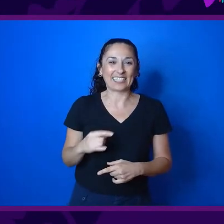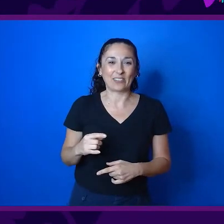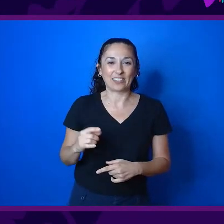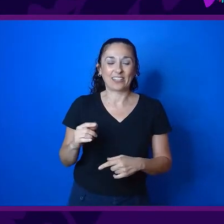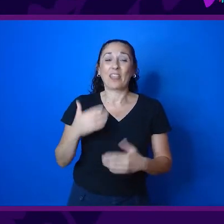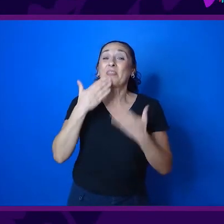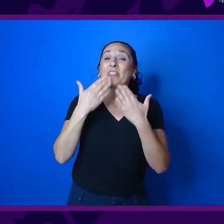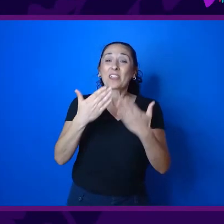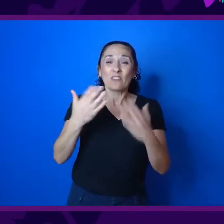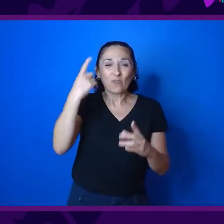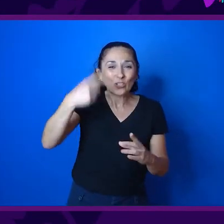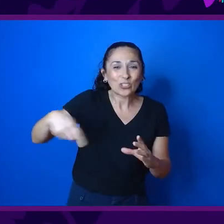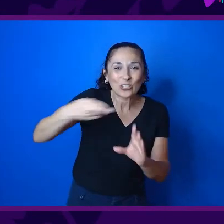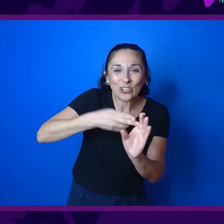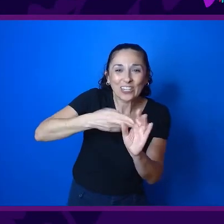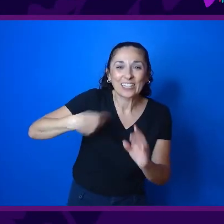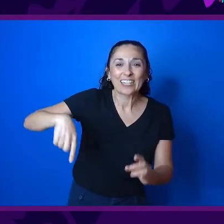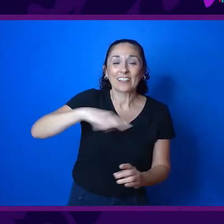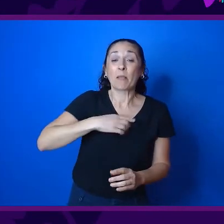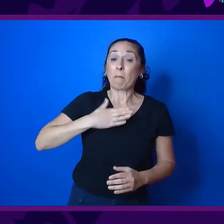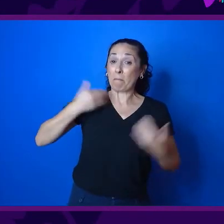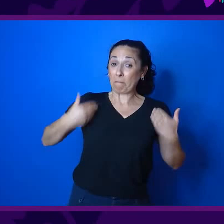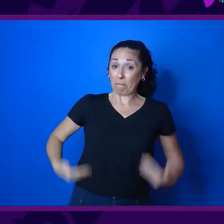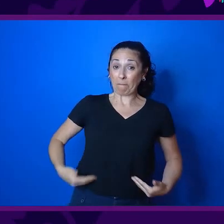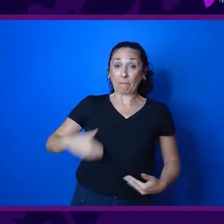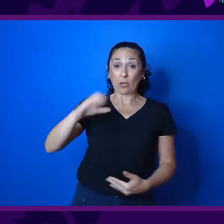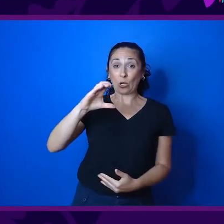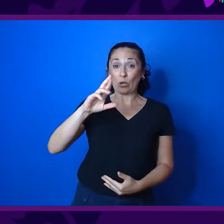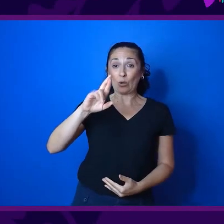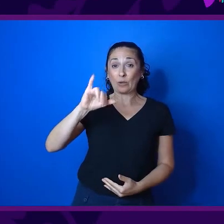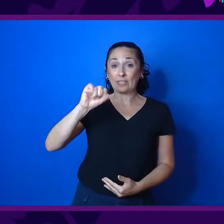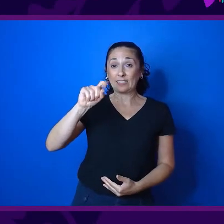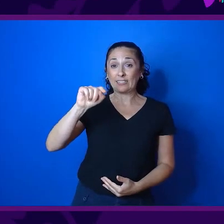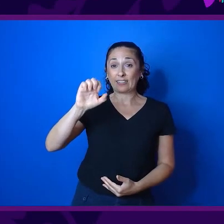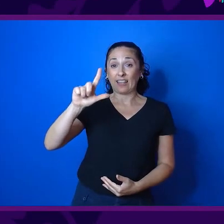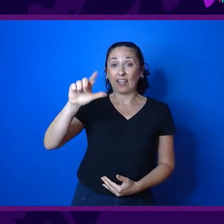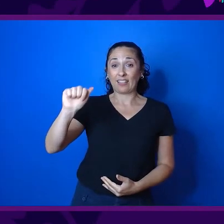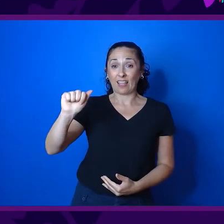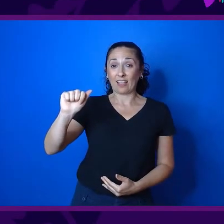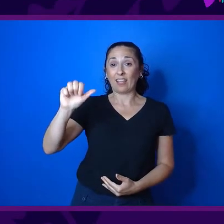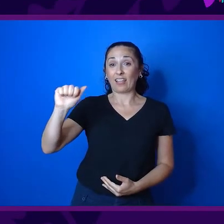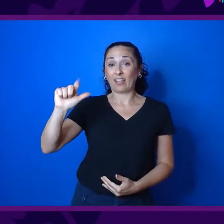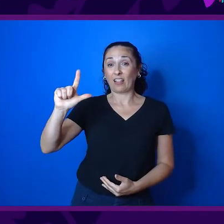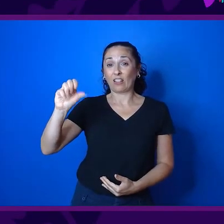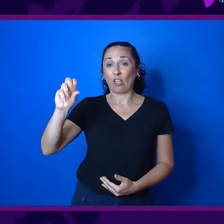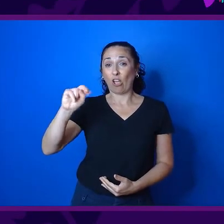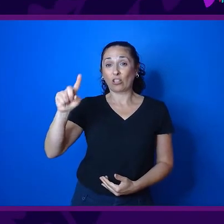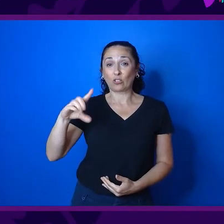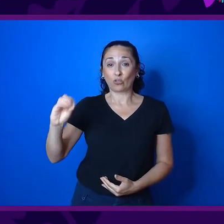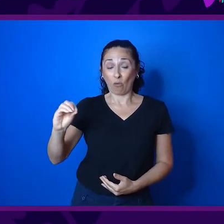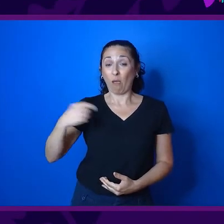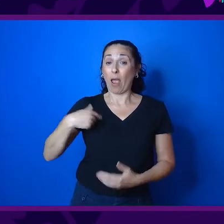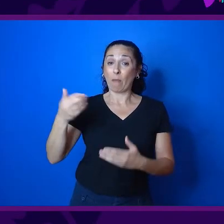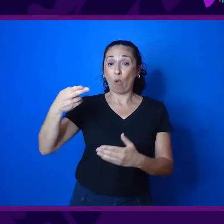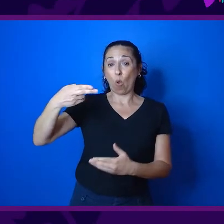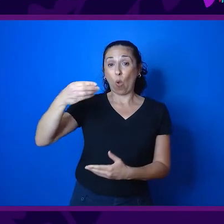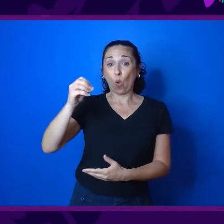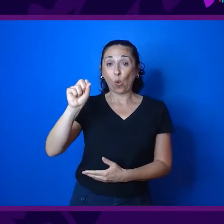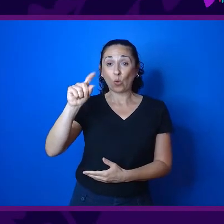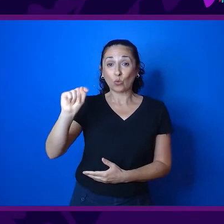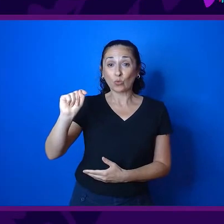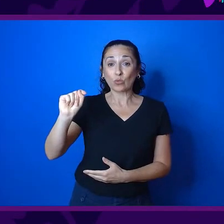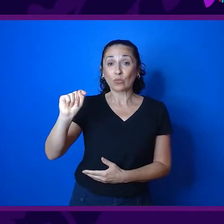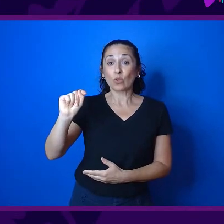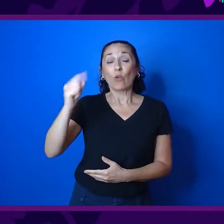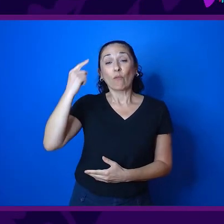us once again. My name is Cristela Alonso. I am hosting the online 90th birthday party for Dolores Huerta. Our goal today is to